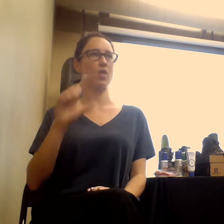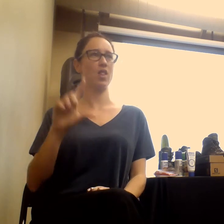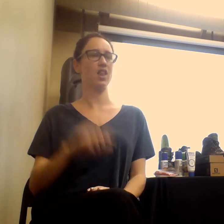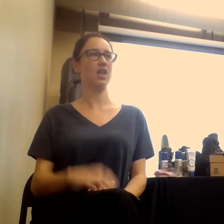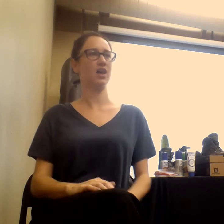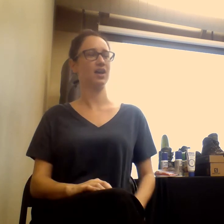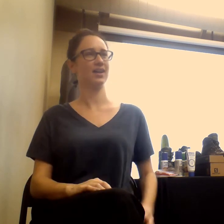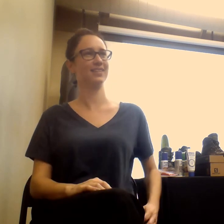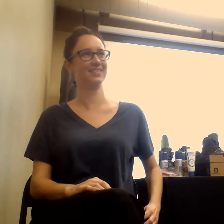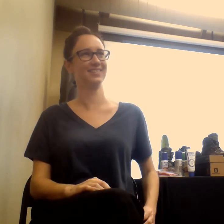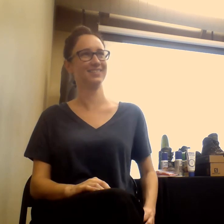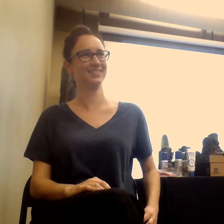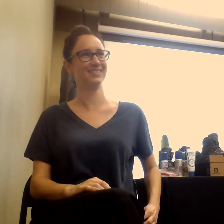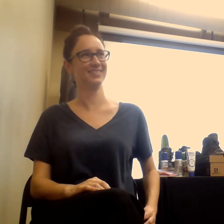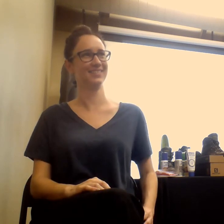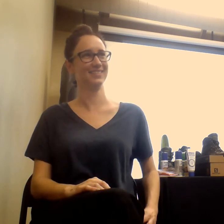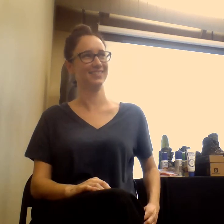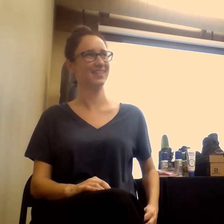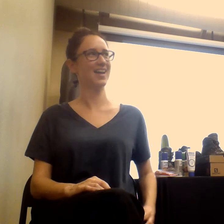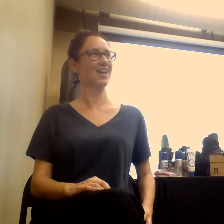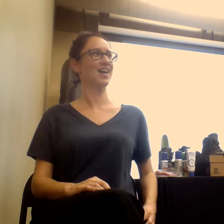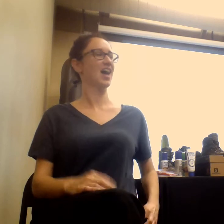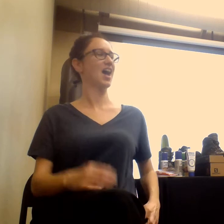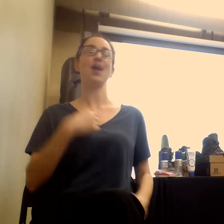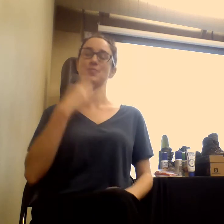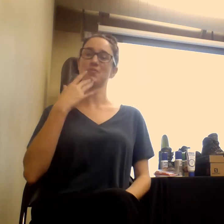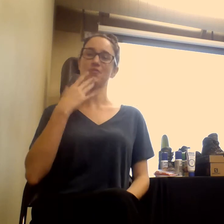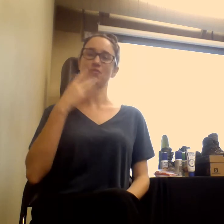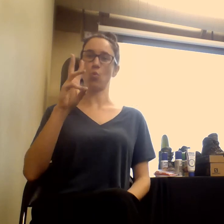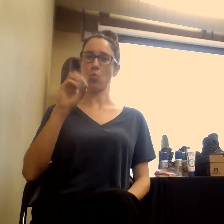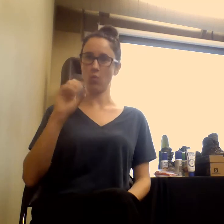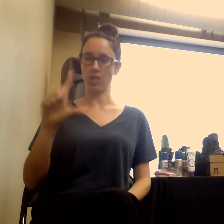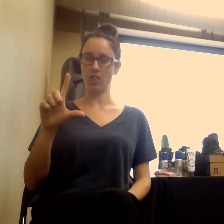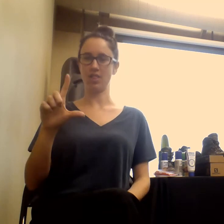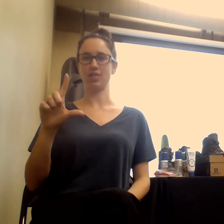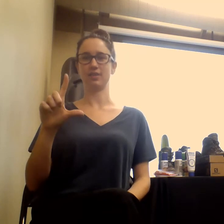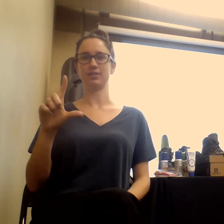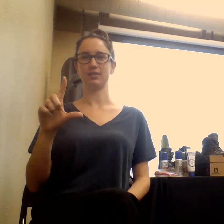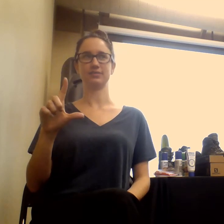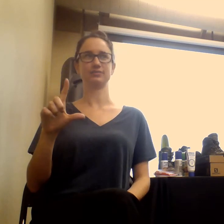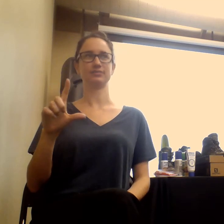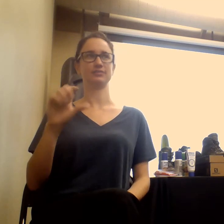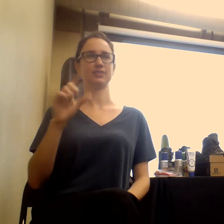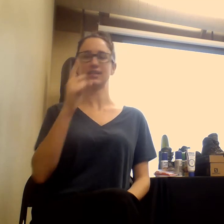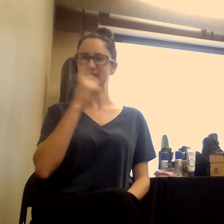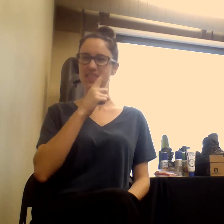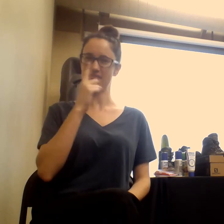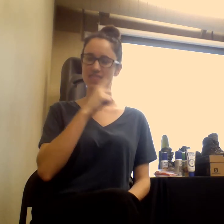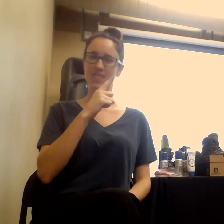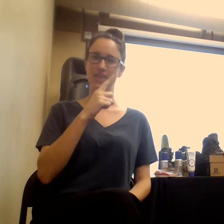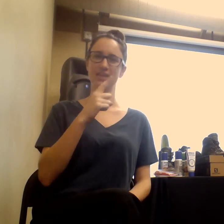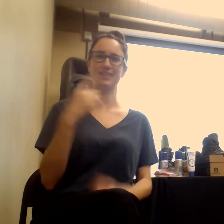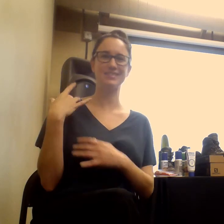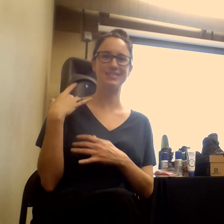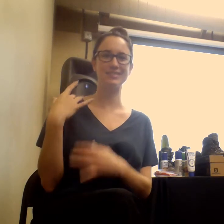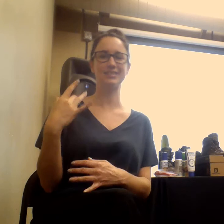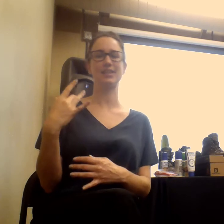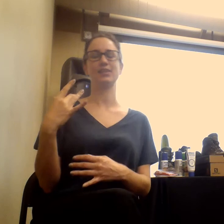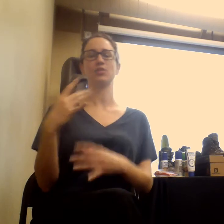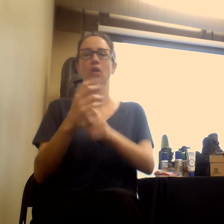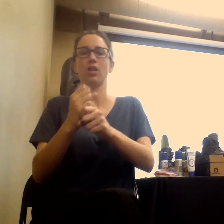wet. But those silver ones aren't too bad. Synthetics are going to tend to hold odor a little bit more, so it kind of depends